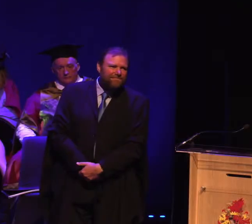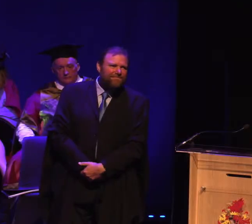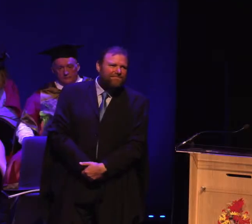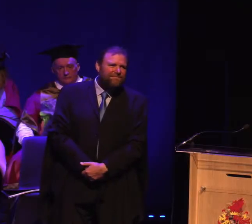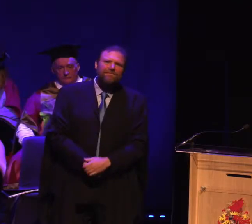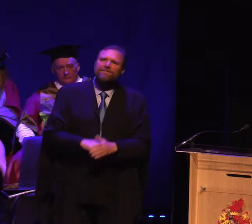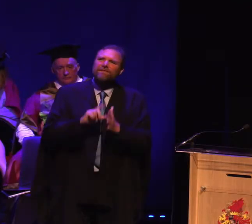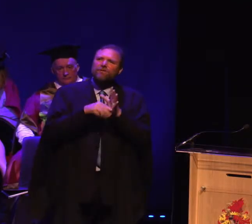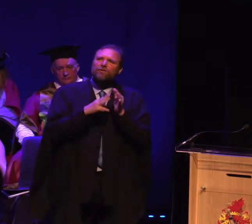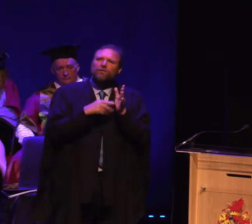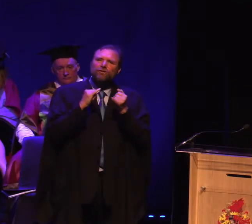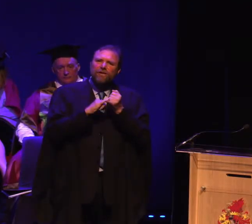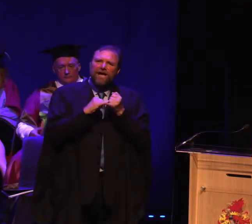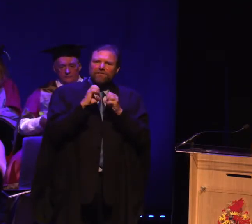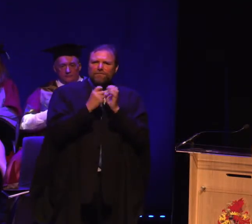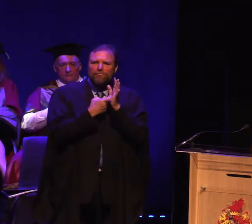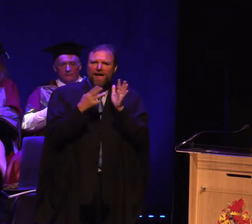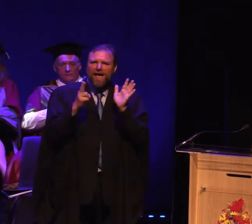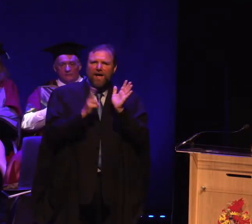James Brown.